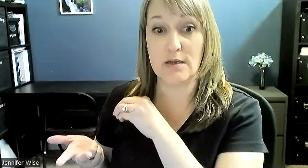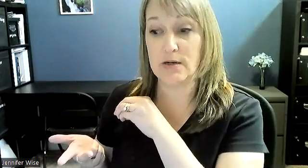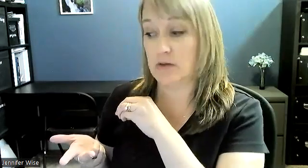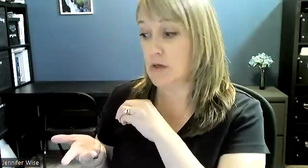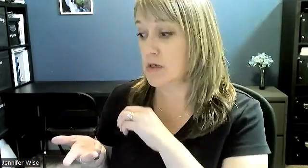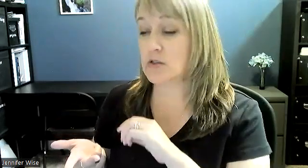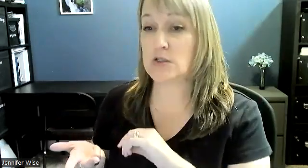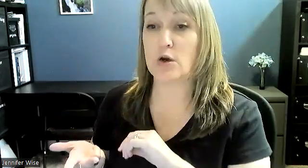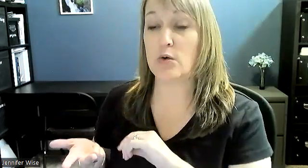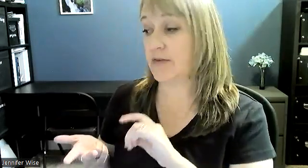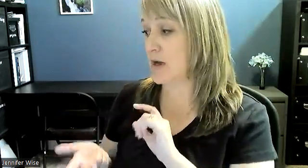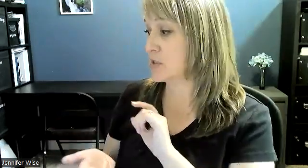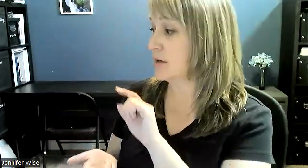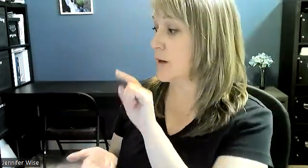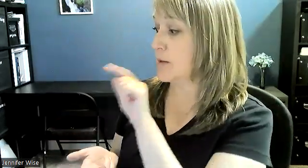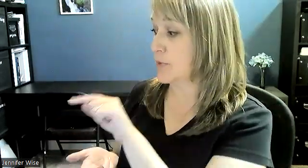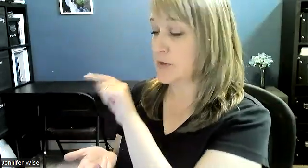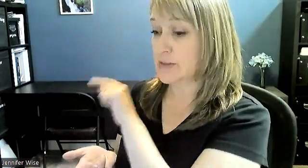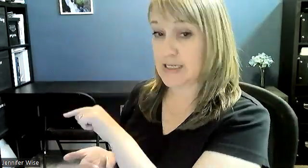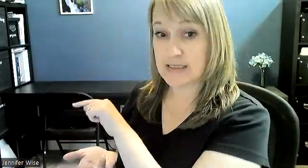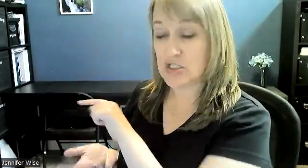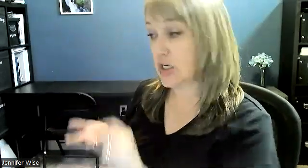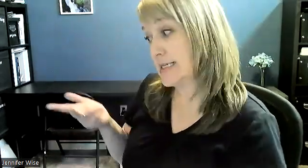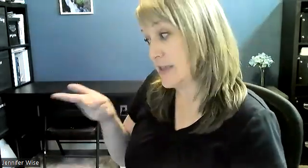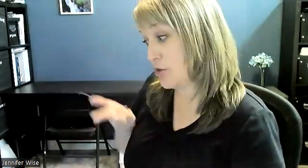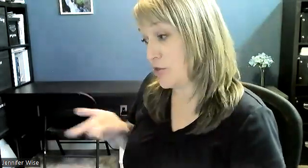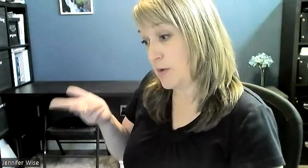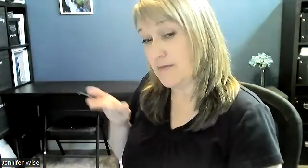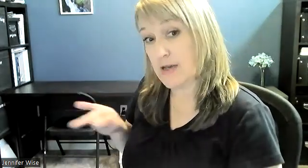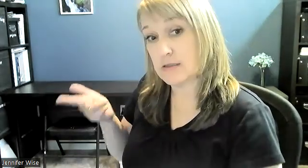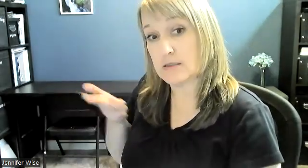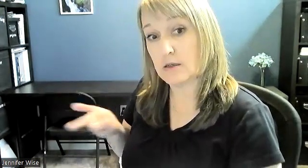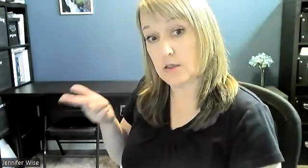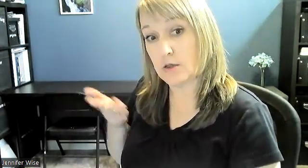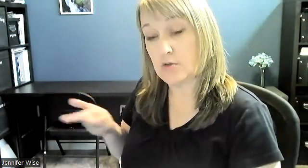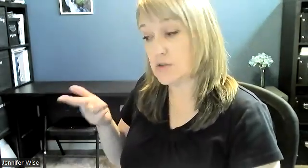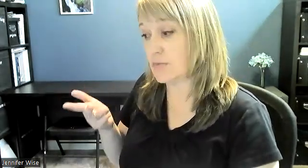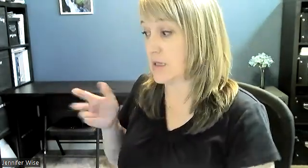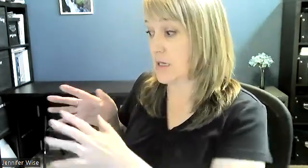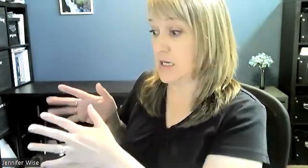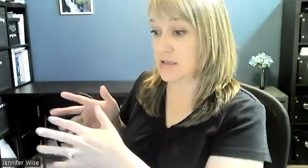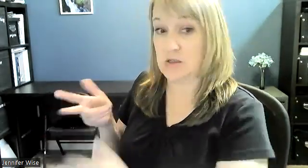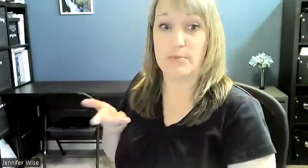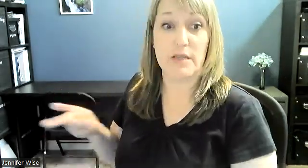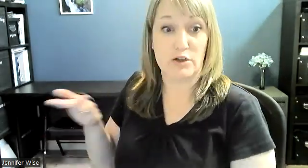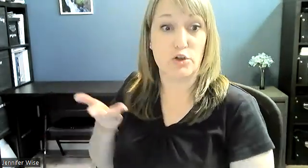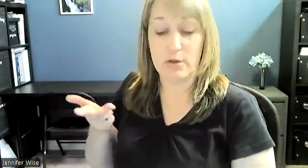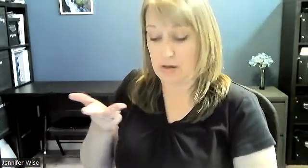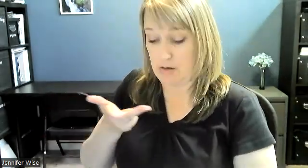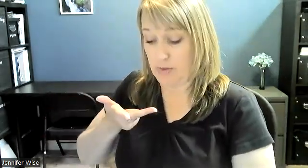about. So if I'm talking about my brother and my sister, and I say the three of us are going to go do something, it's going to include, I'll be